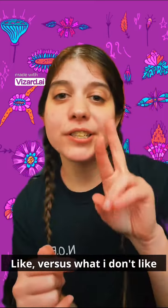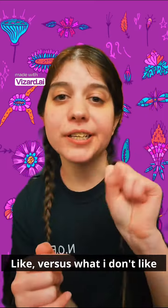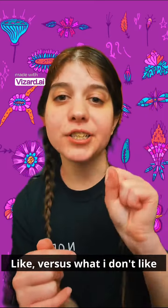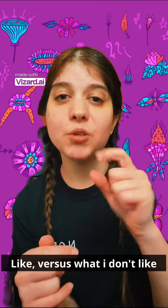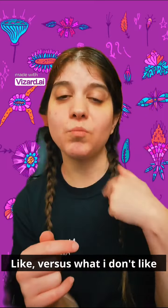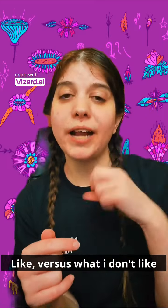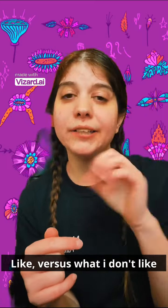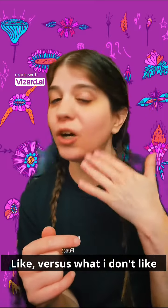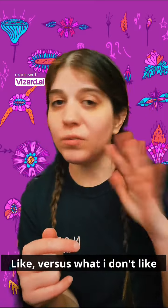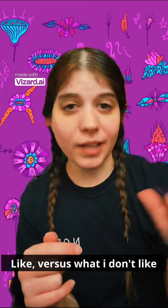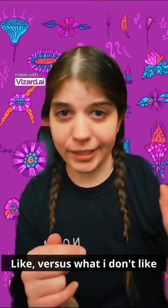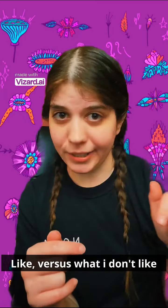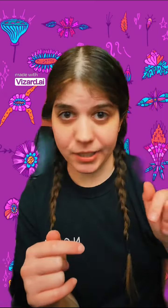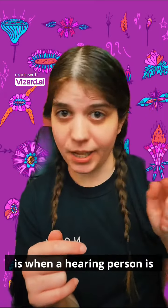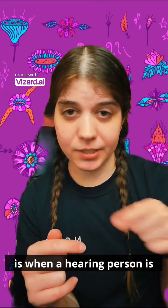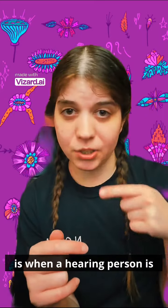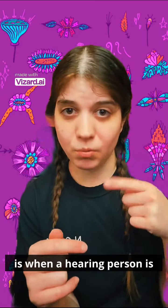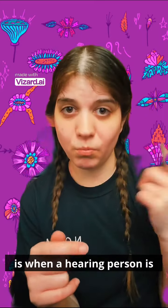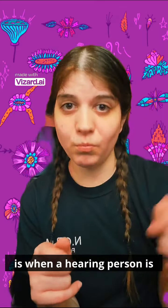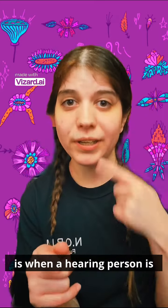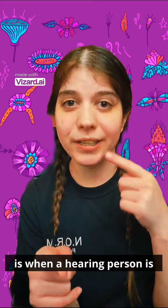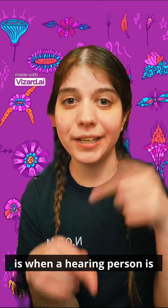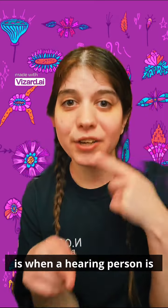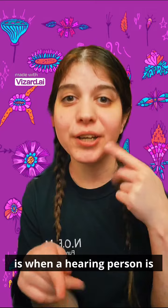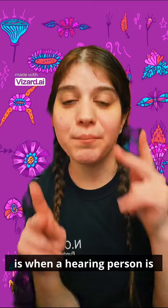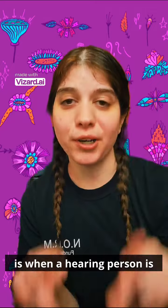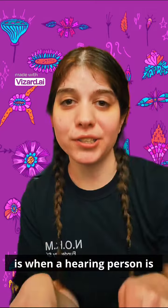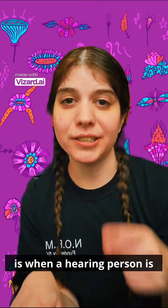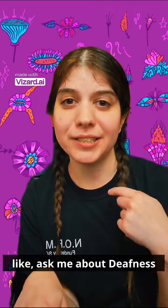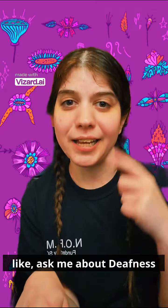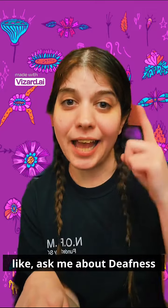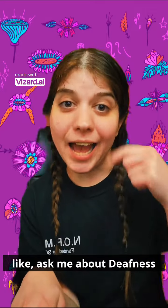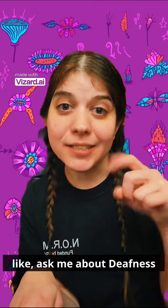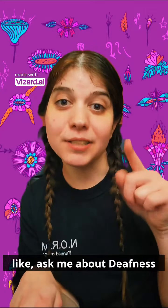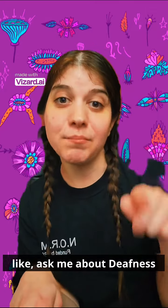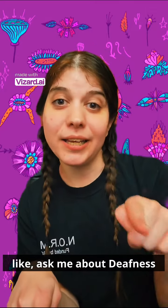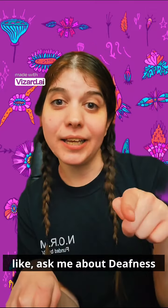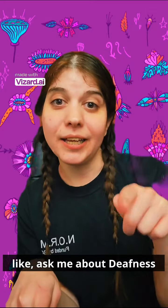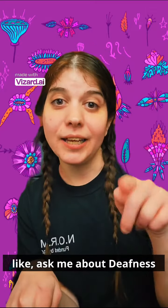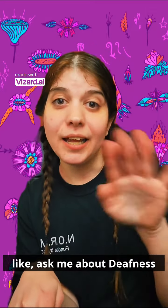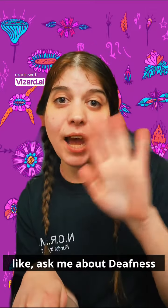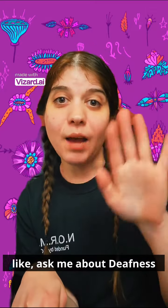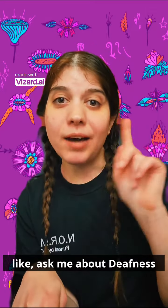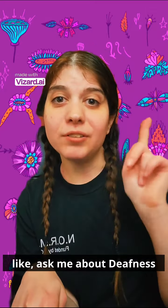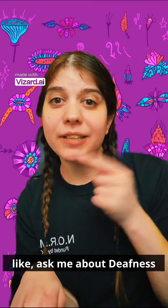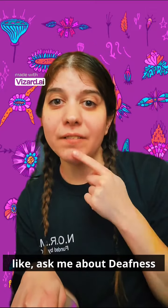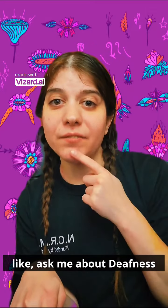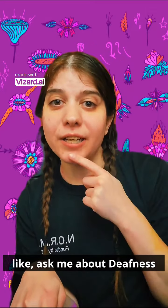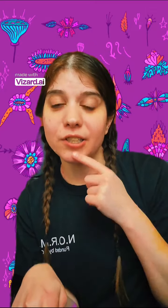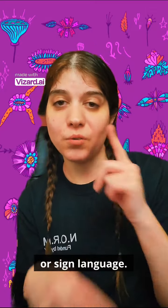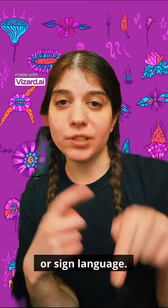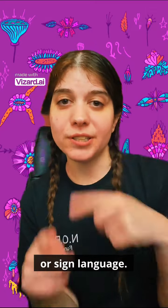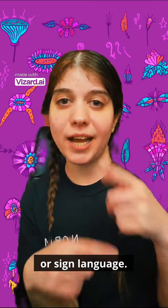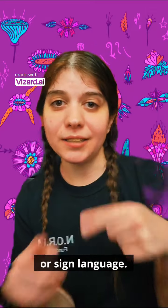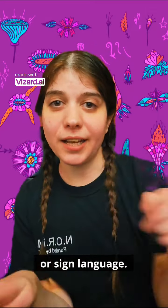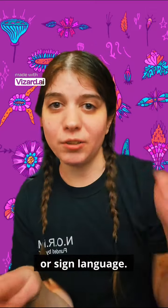versus what I don't like is when a hearing person is like, ask me about deafness or sign language.